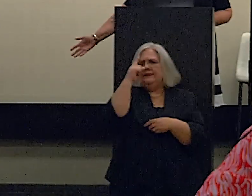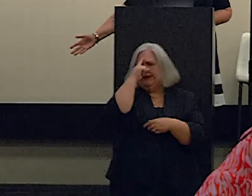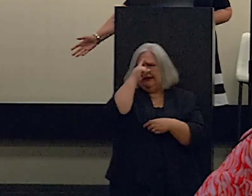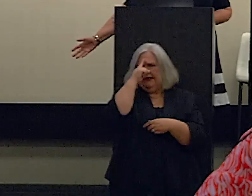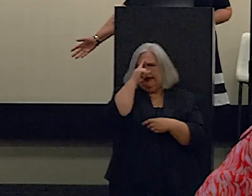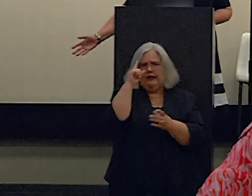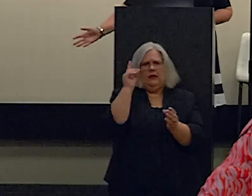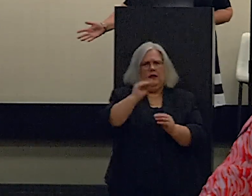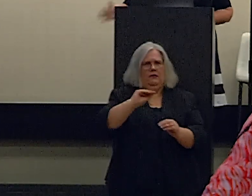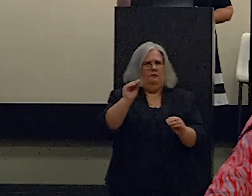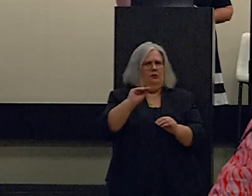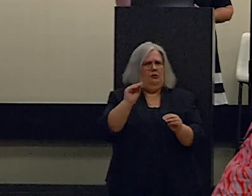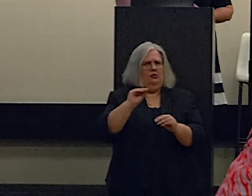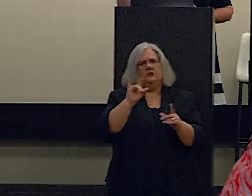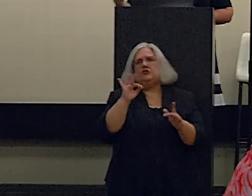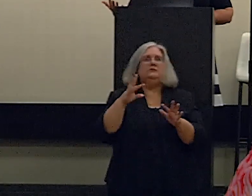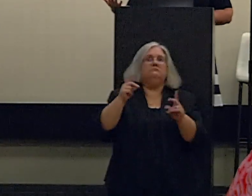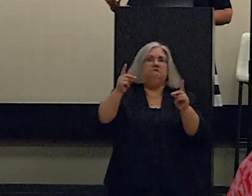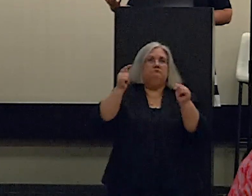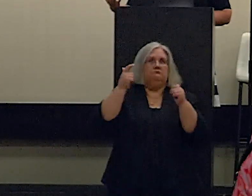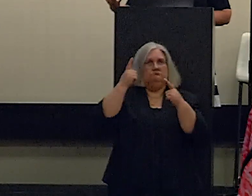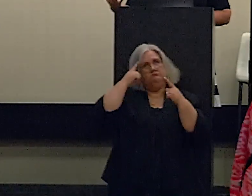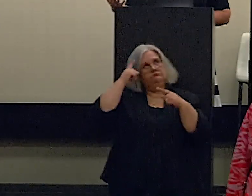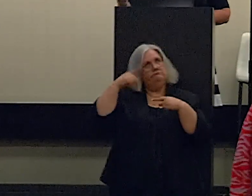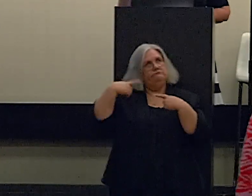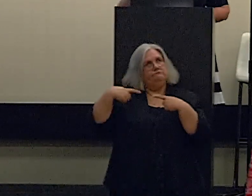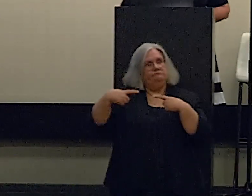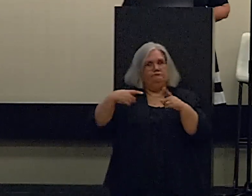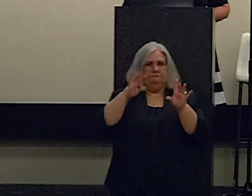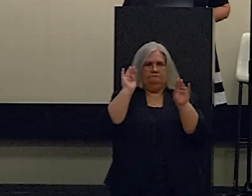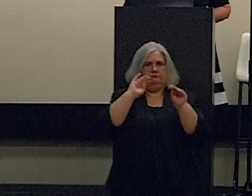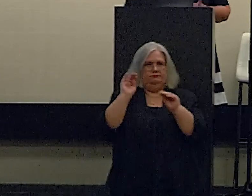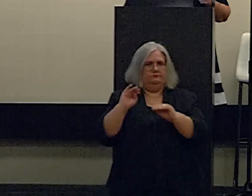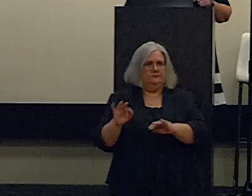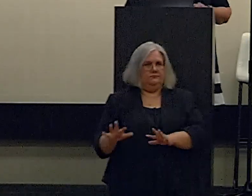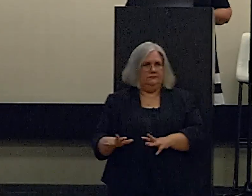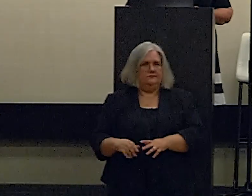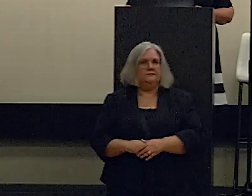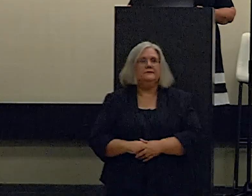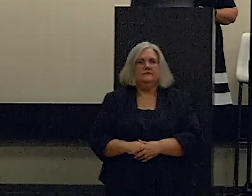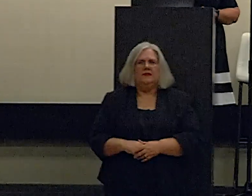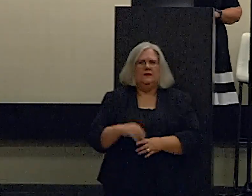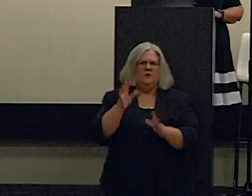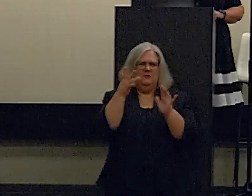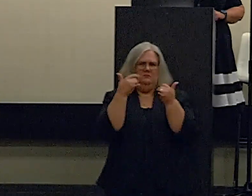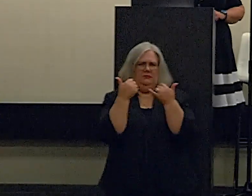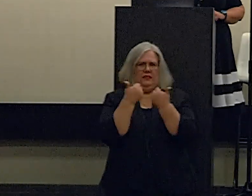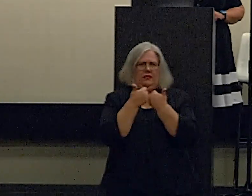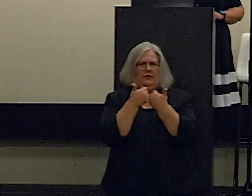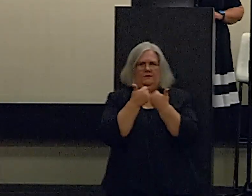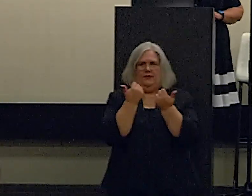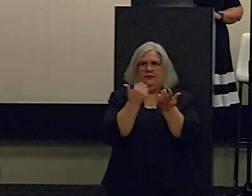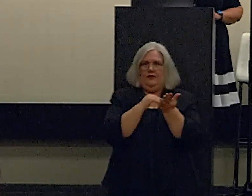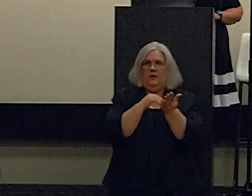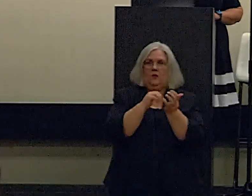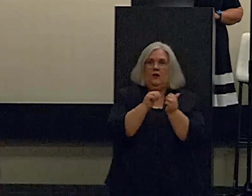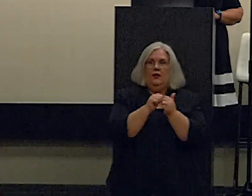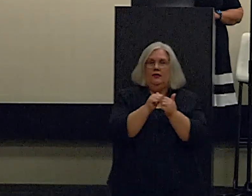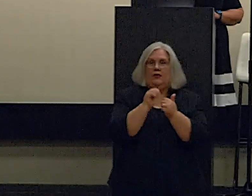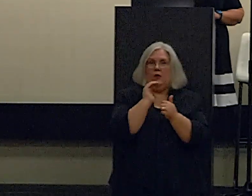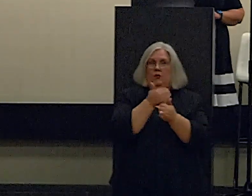all. It just happens. So we're going to play a little game again with